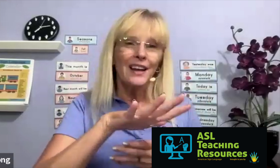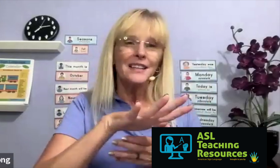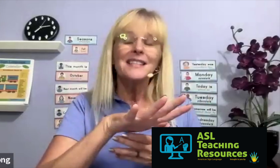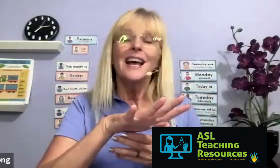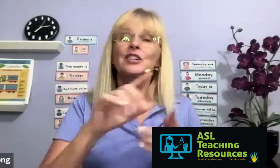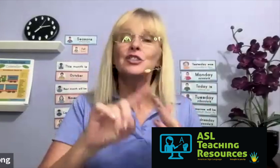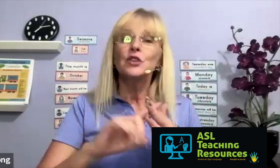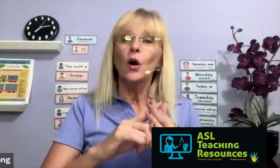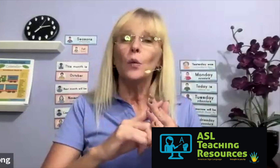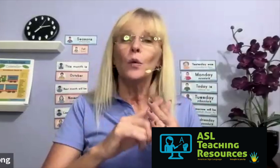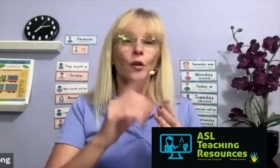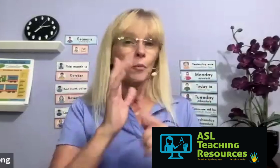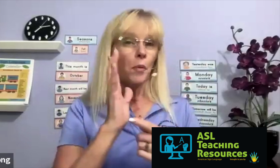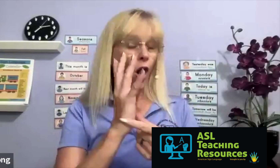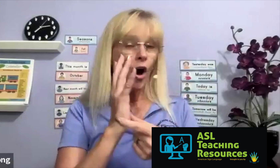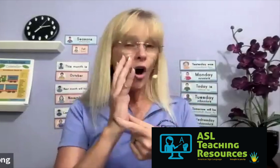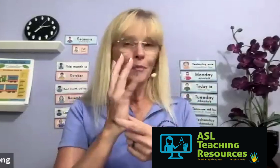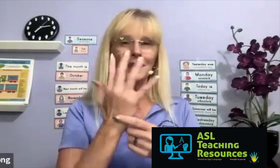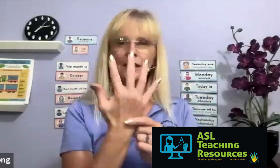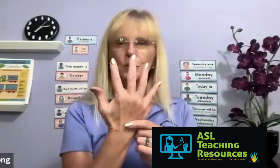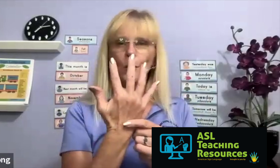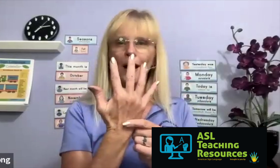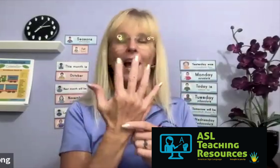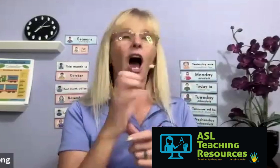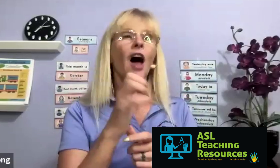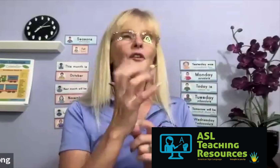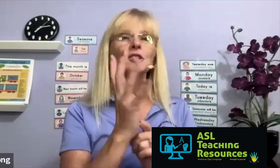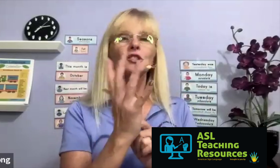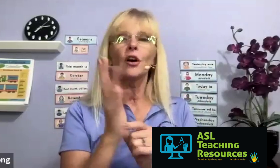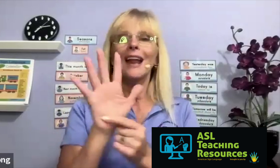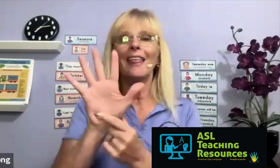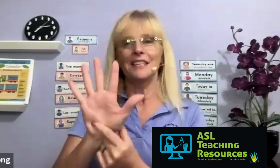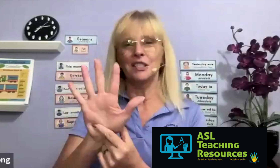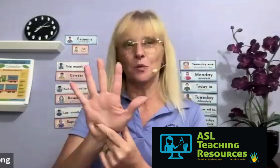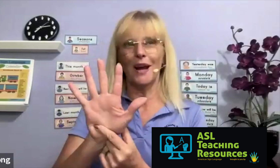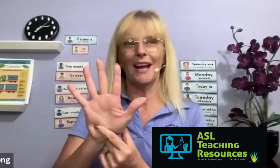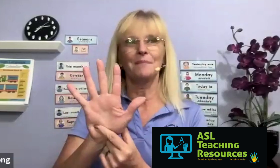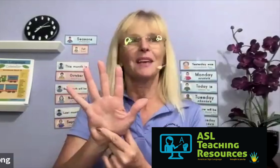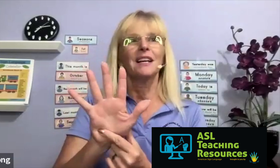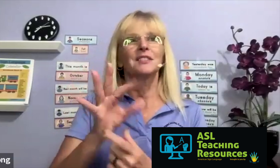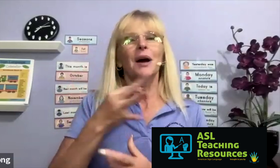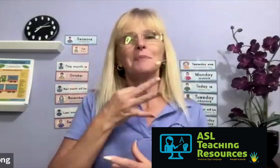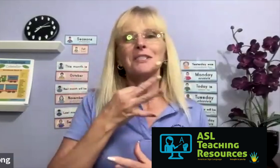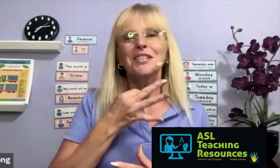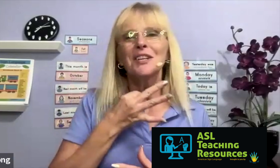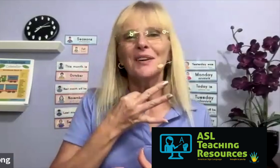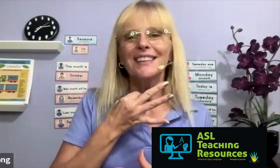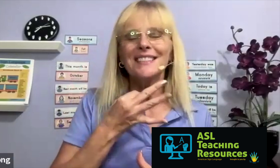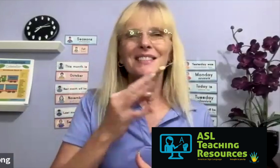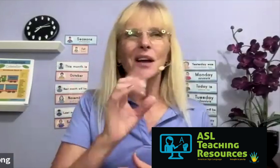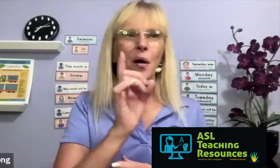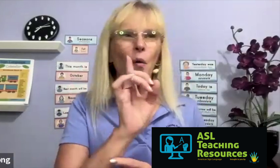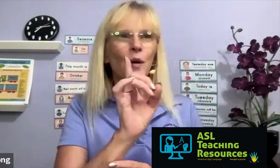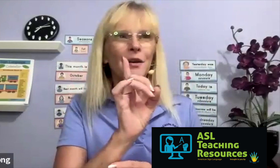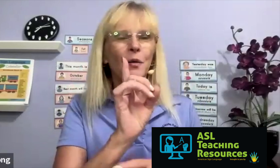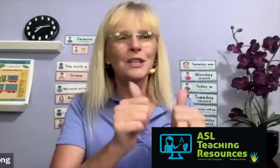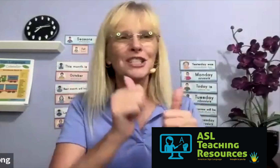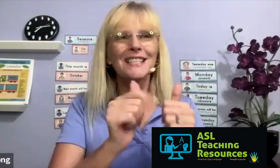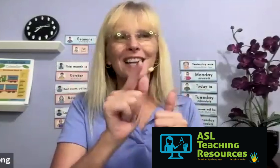areas start with their palm this way, others start this way. So I'm just curious, which is it like